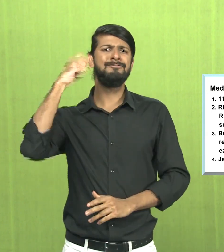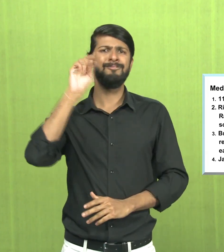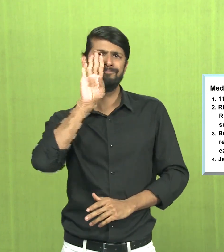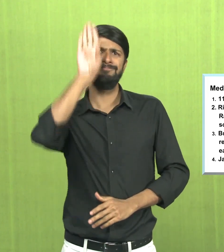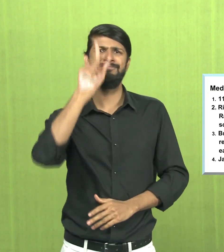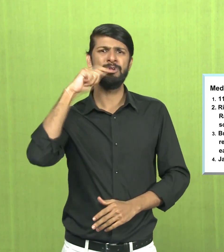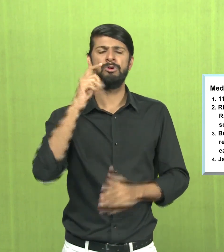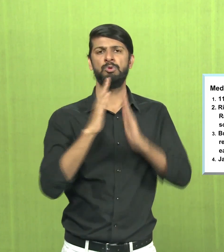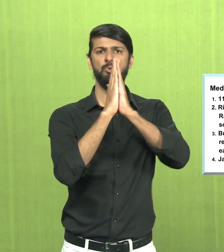India.